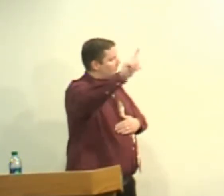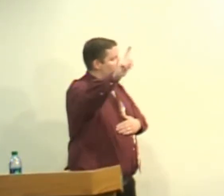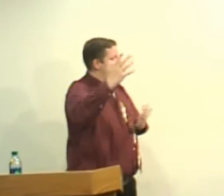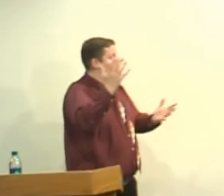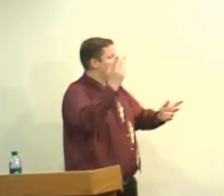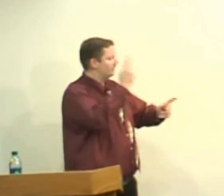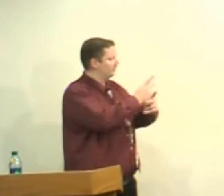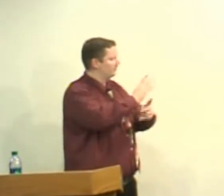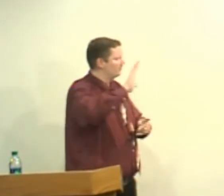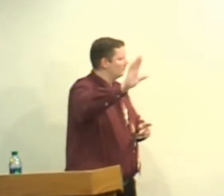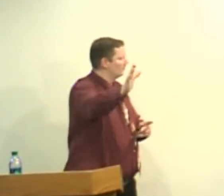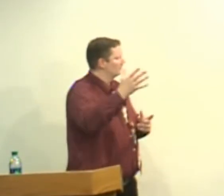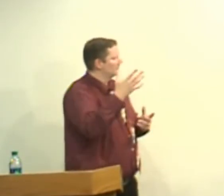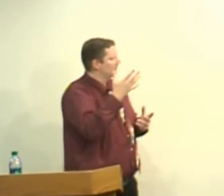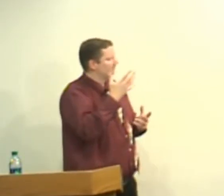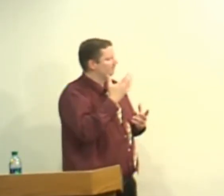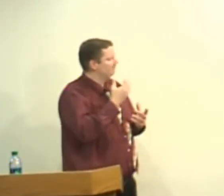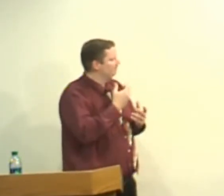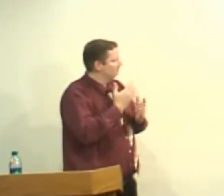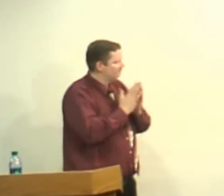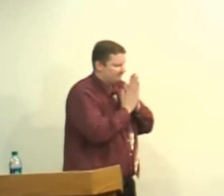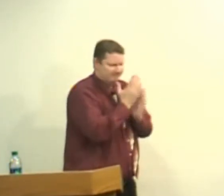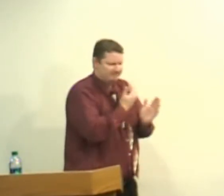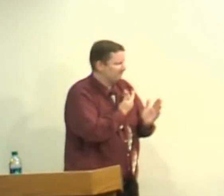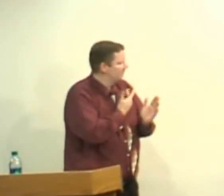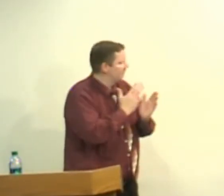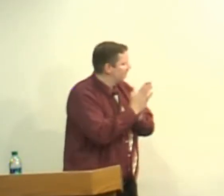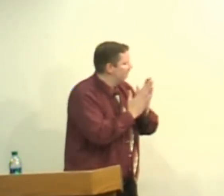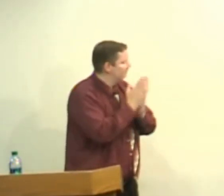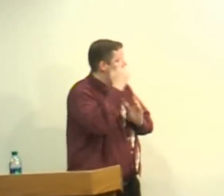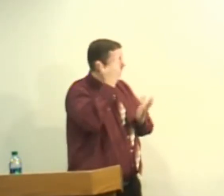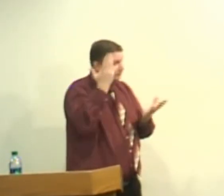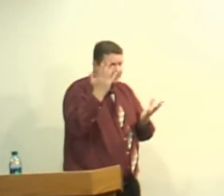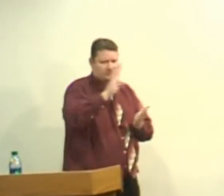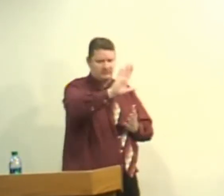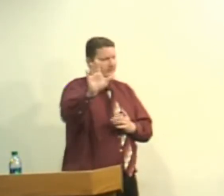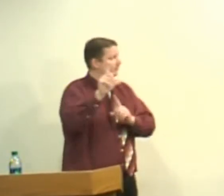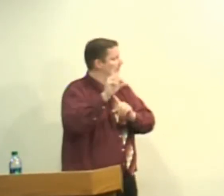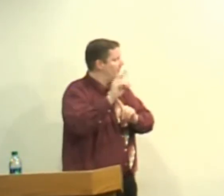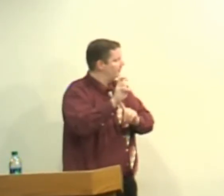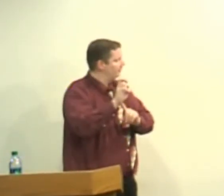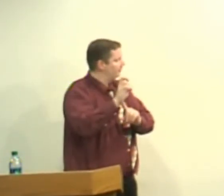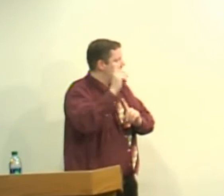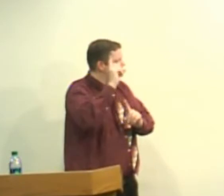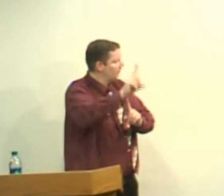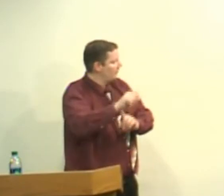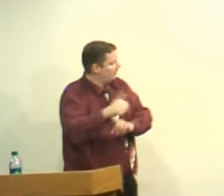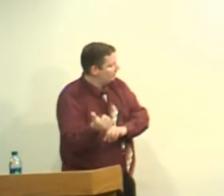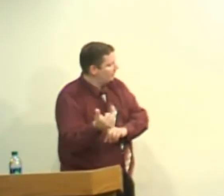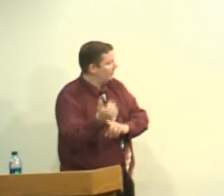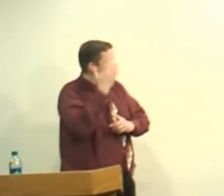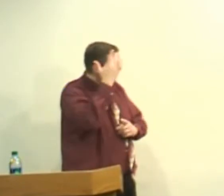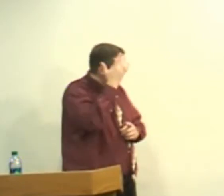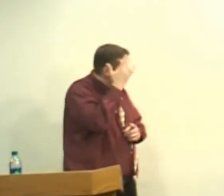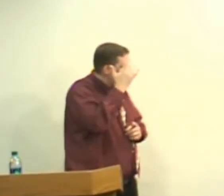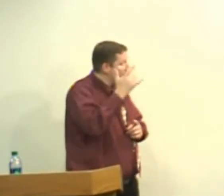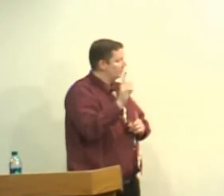It says, above all, remain fervent in your love for one another.